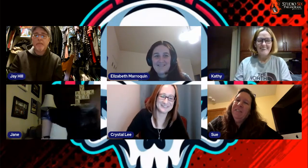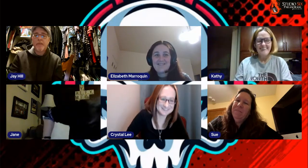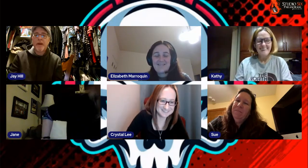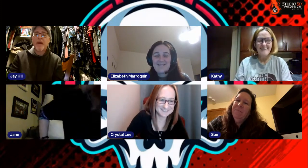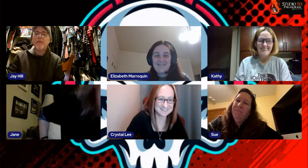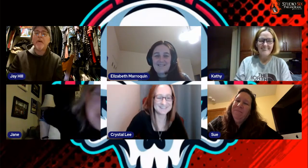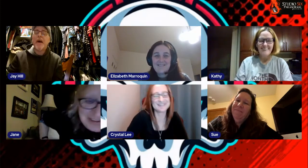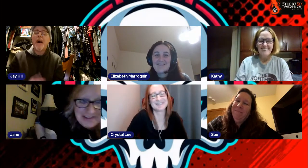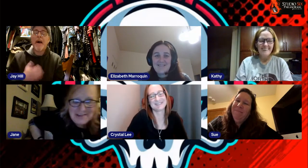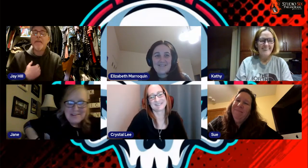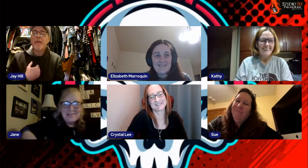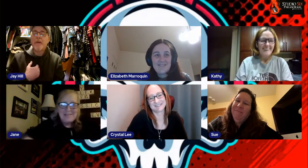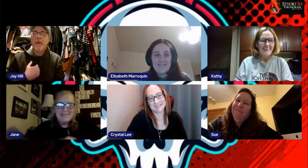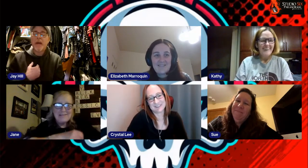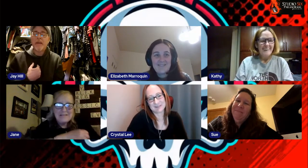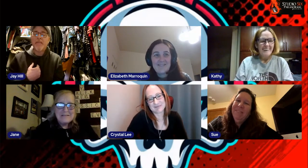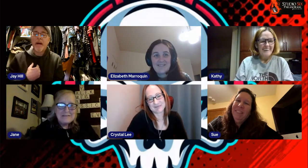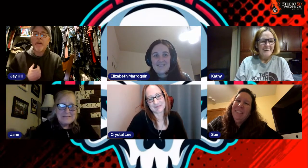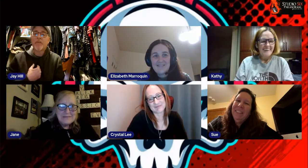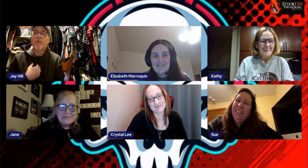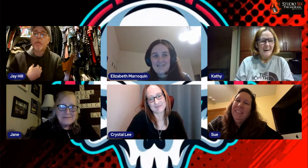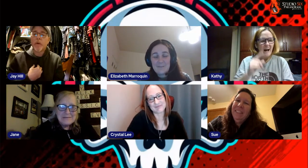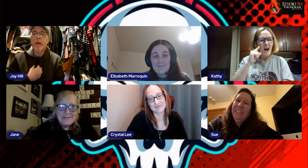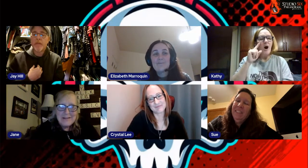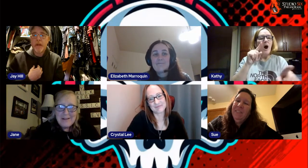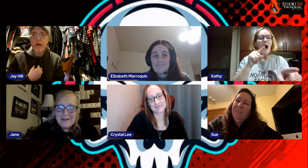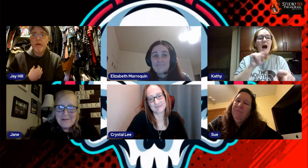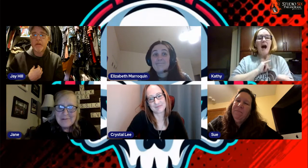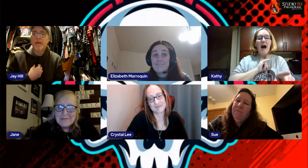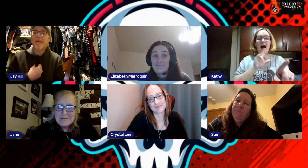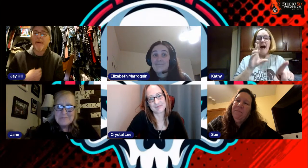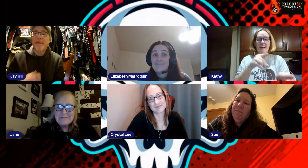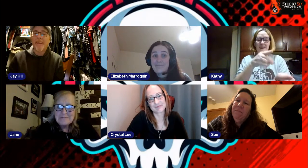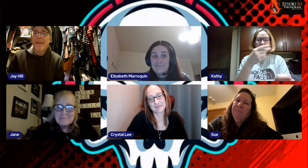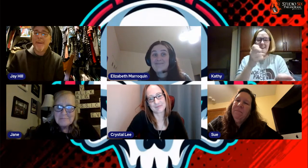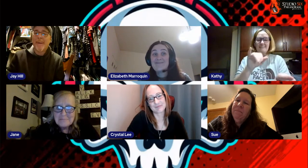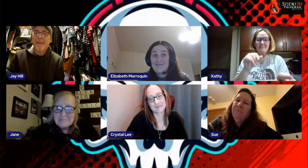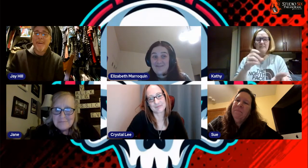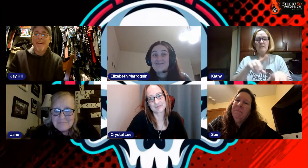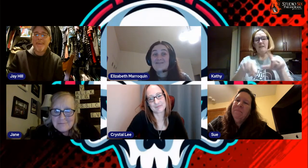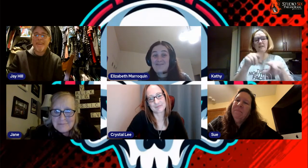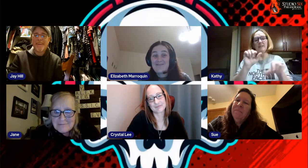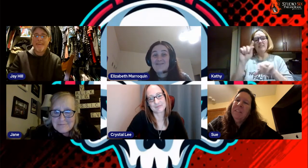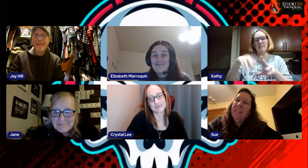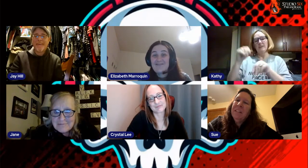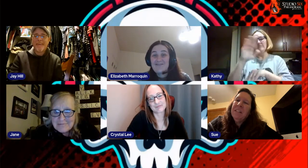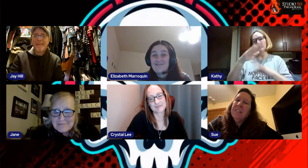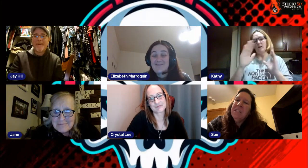I do it when I leave my house for work every day.